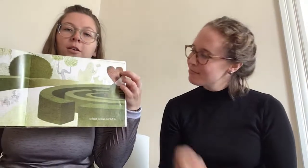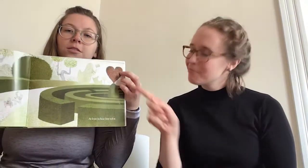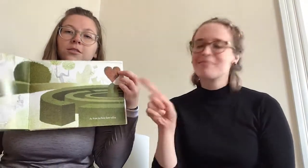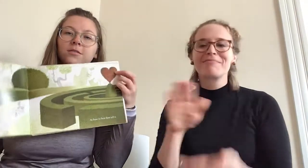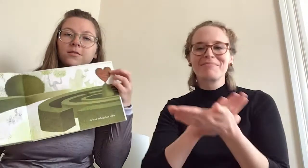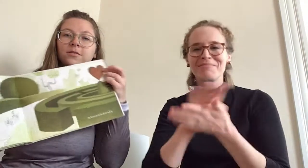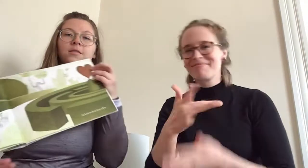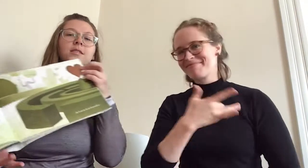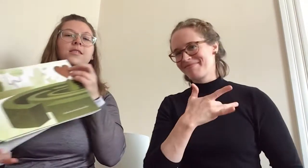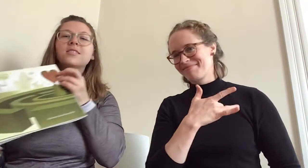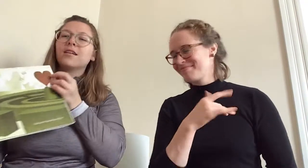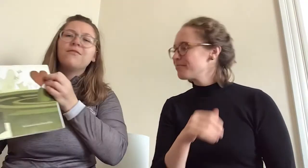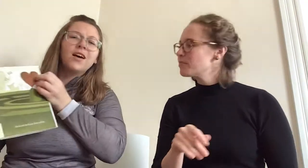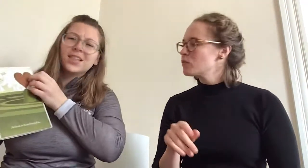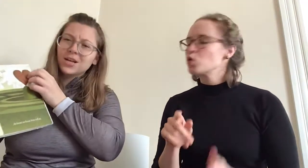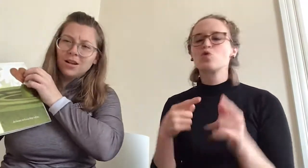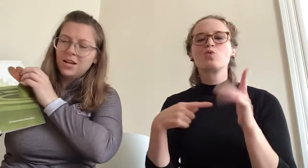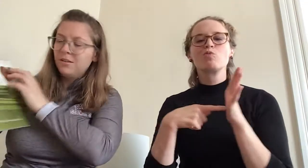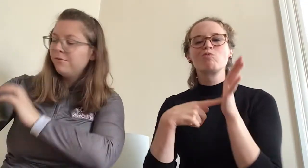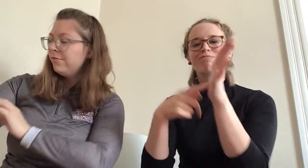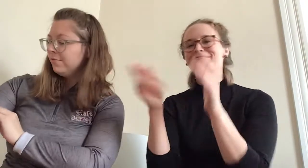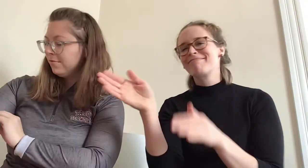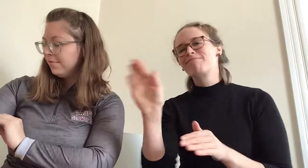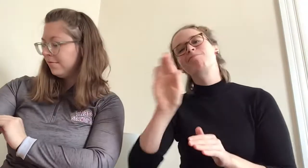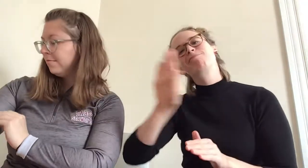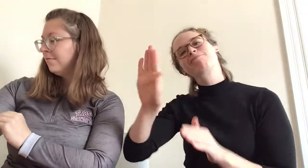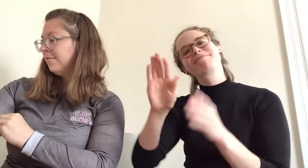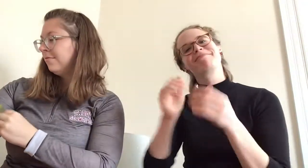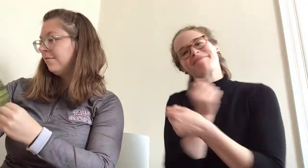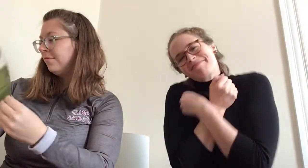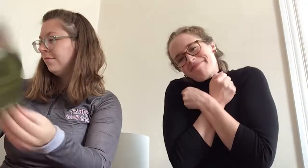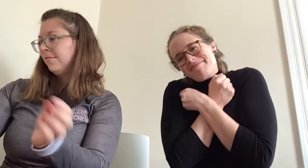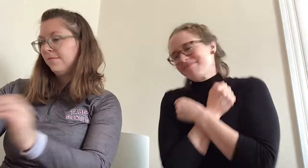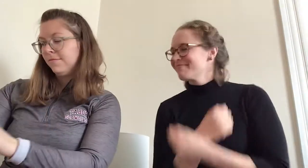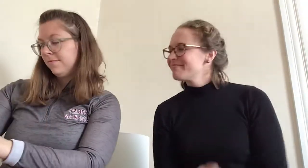Nice heart, signifying their love.